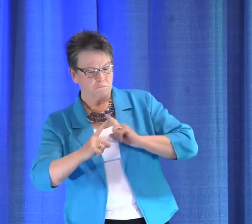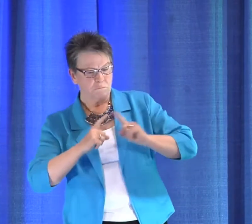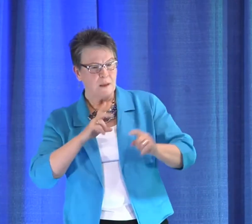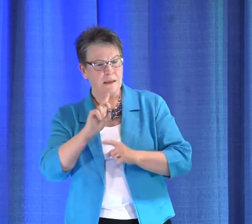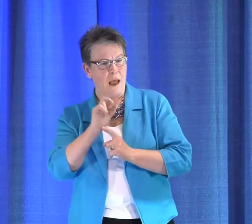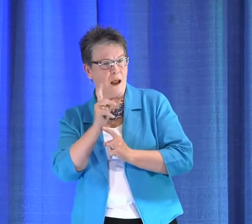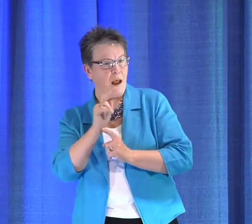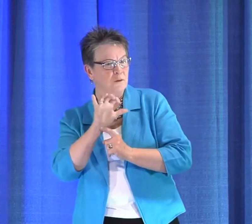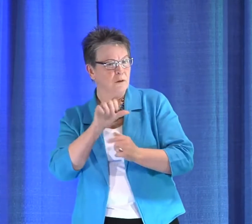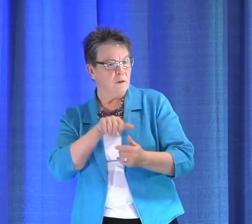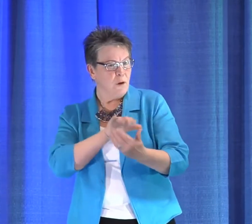It has to be turn taking,